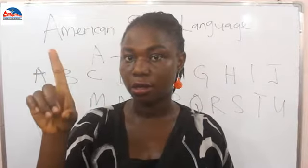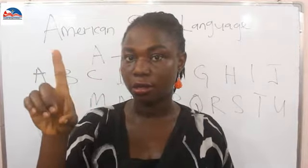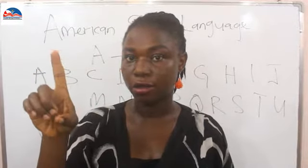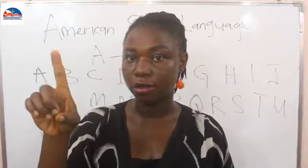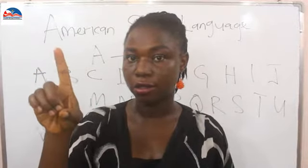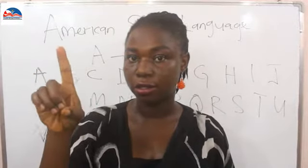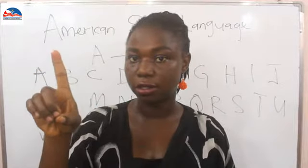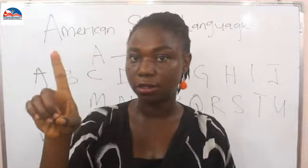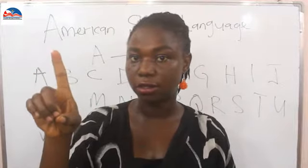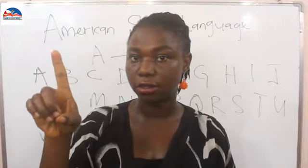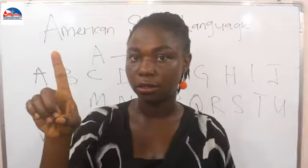your D,